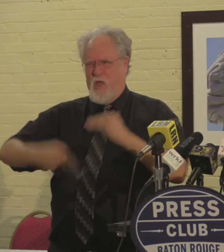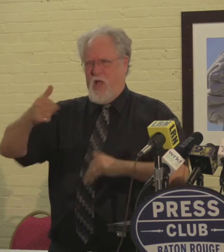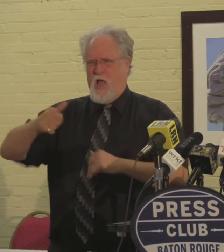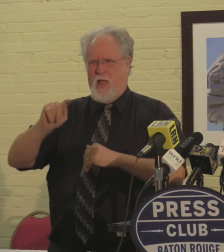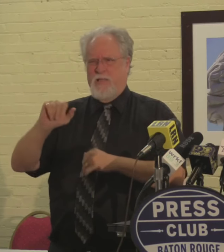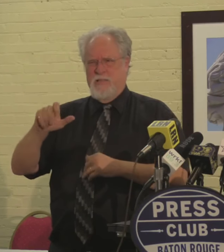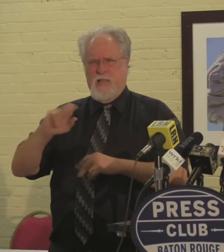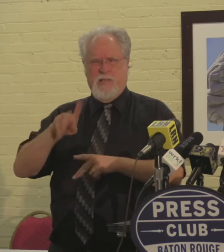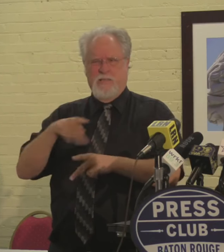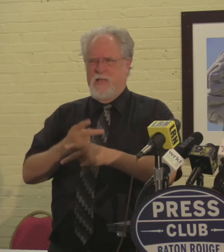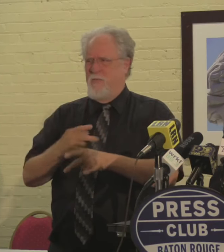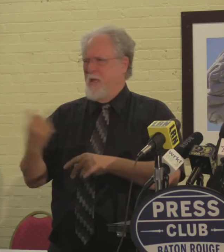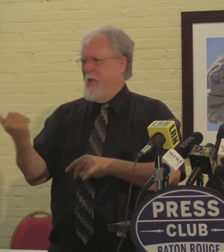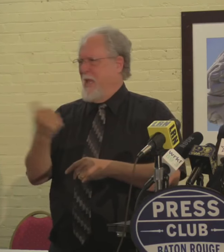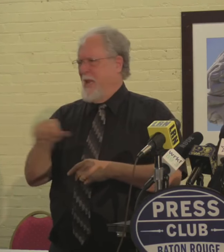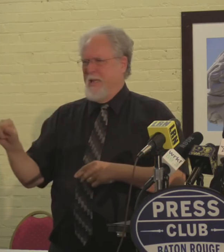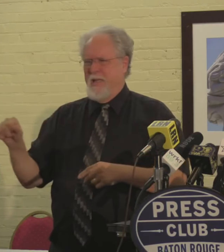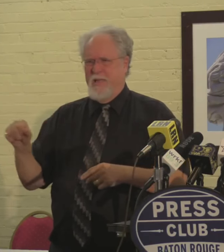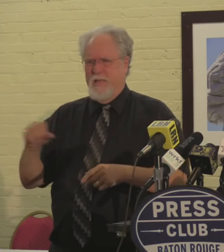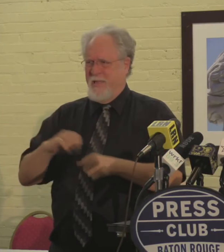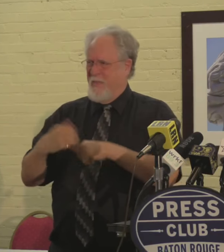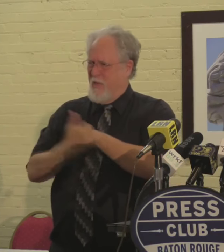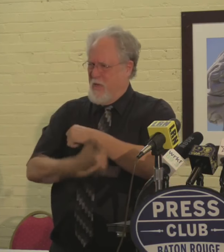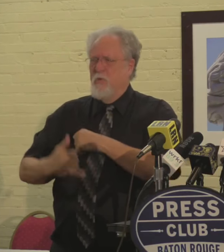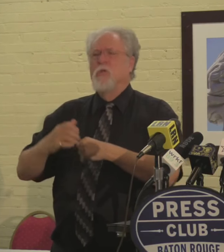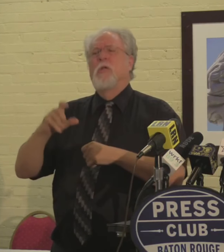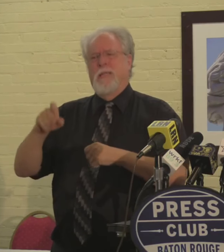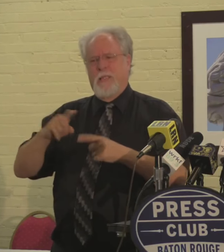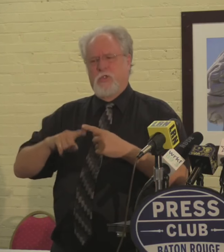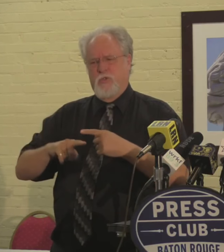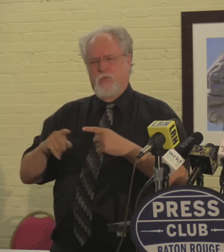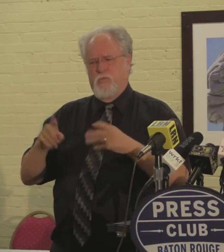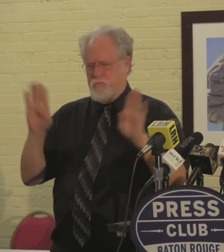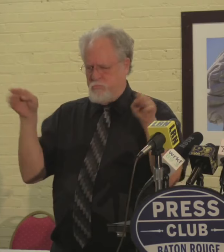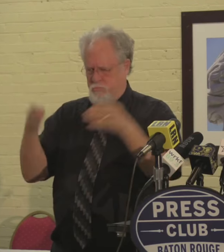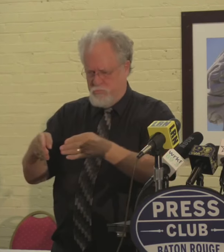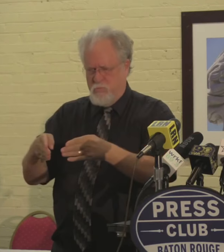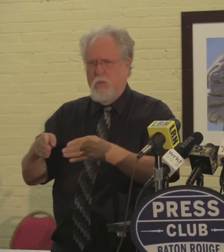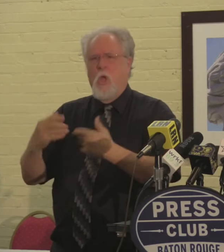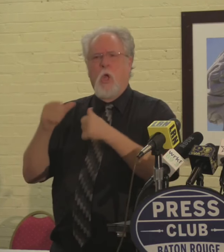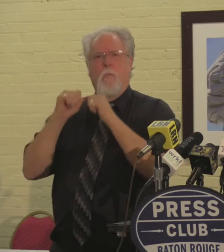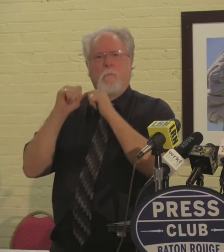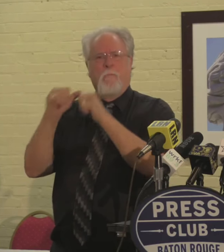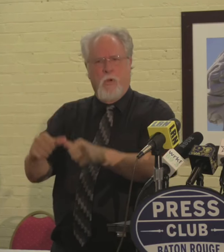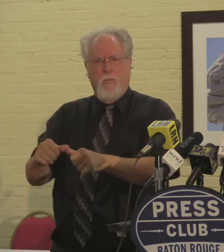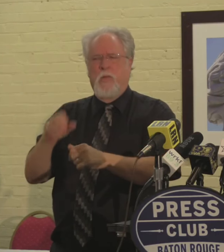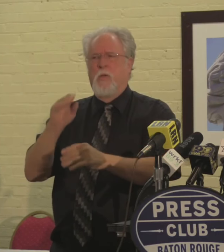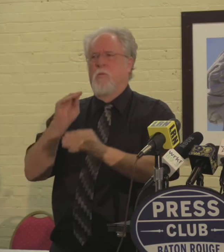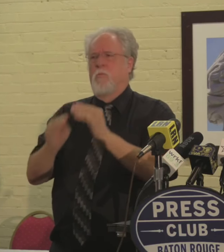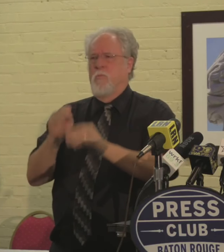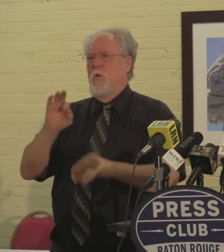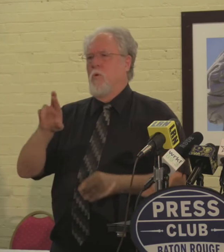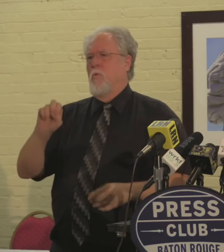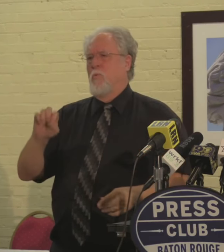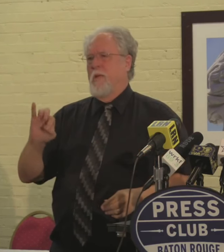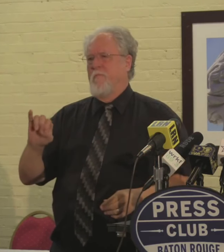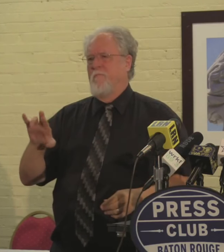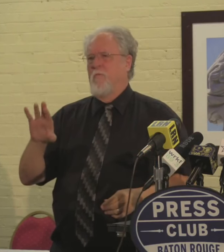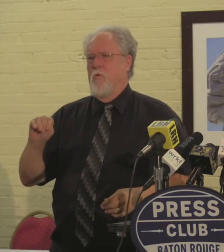type of any kind in the country, and so we need to get to the business of permanent reform.